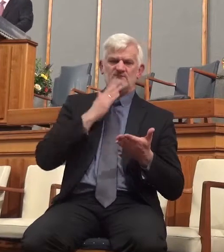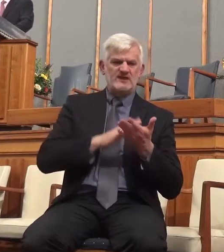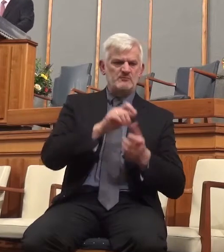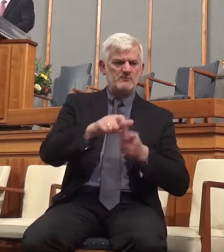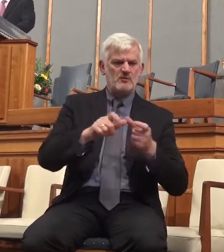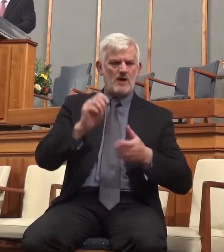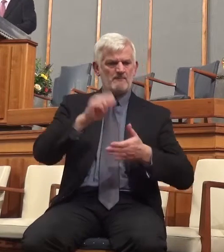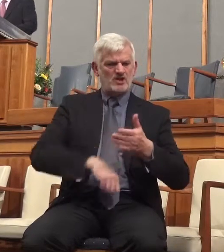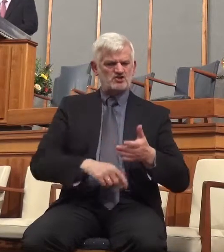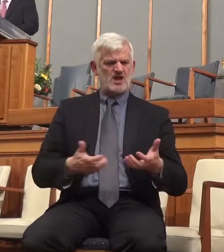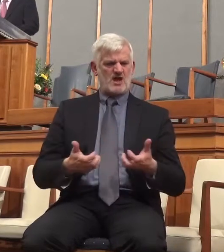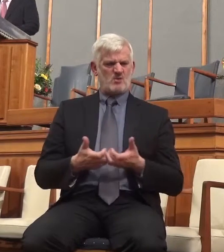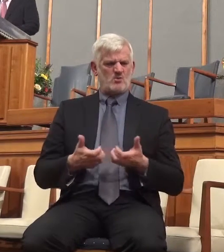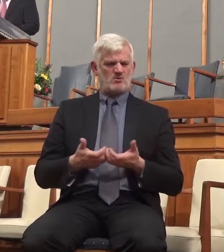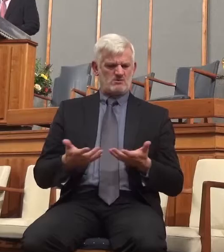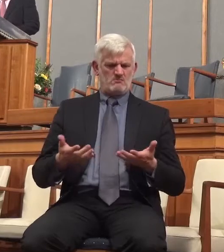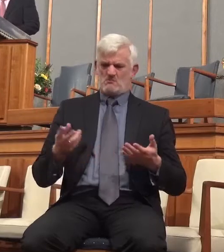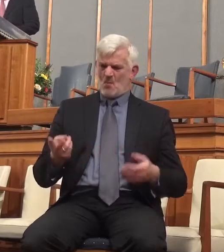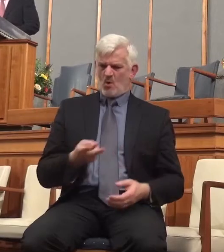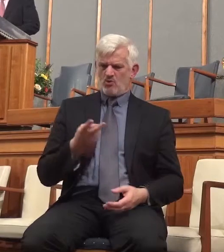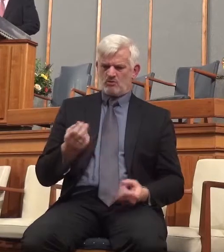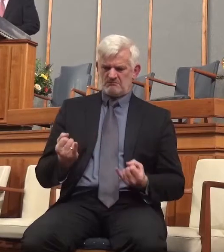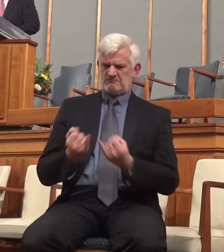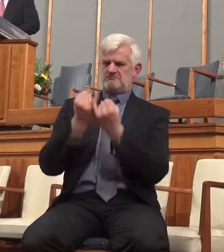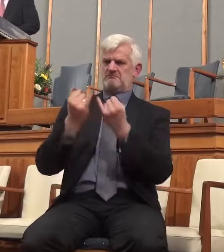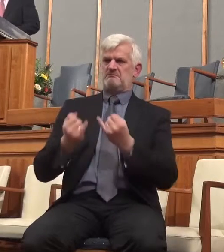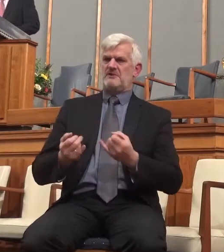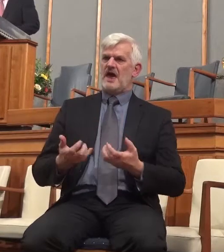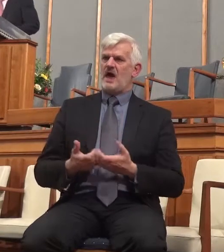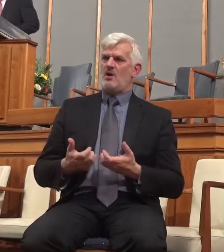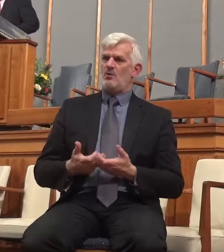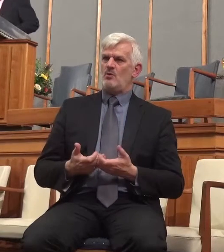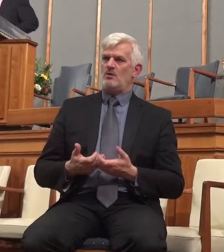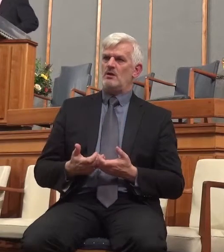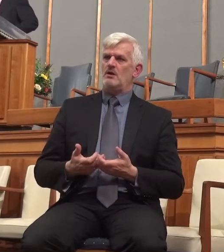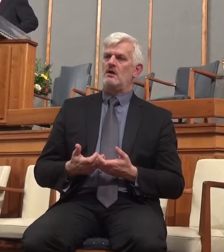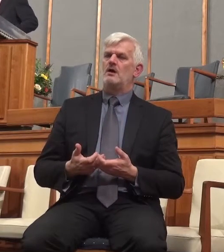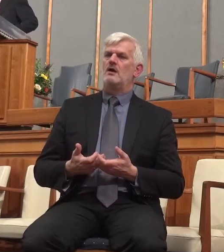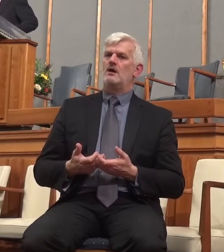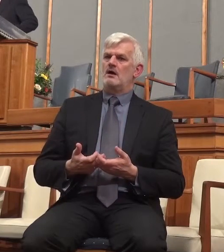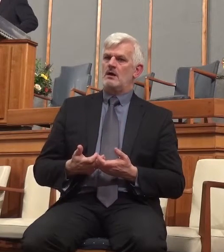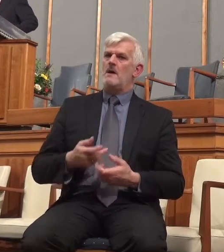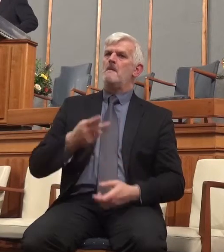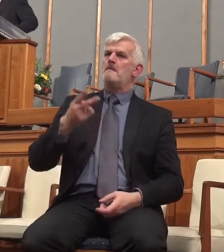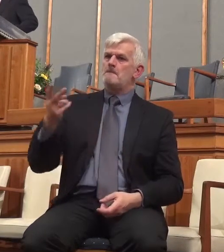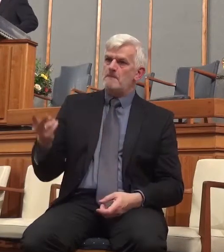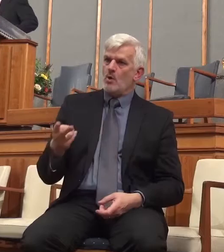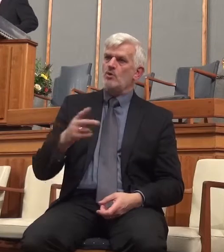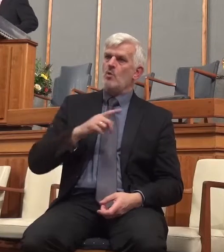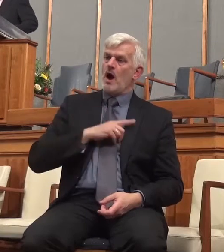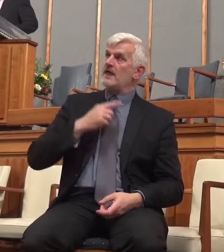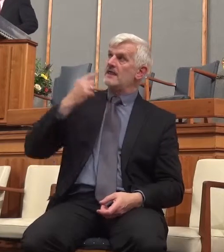say, well, how can God be both? He is both because he himself has made a way of